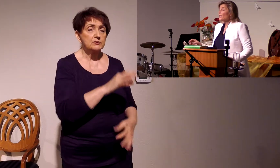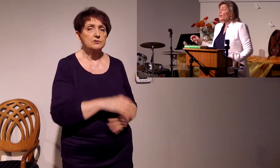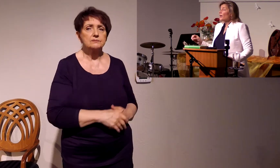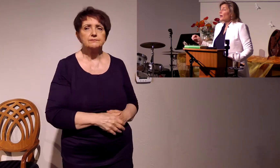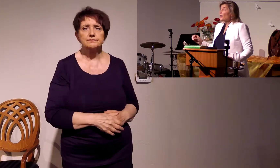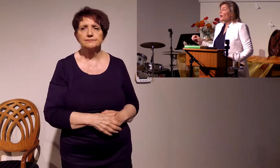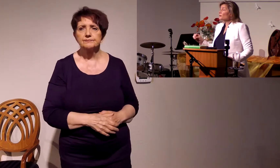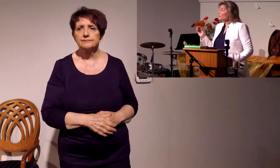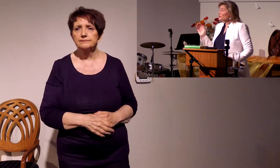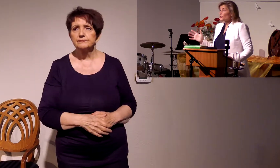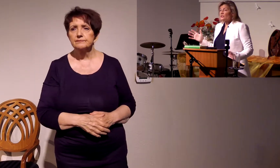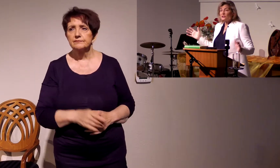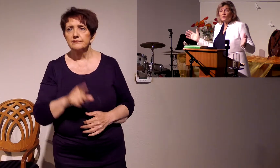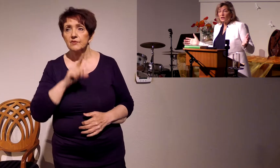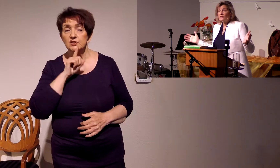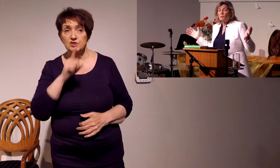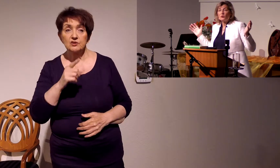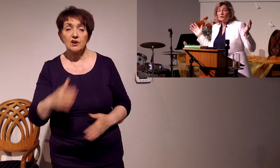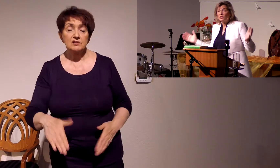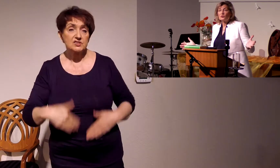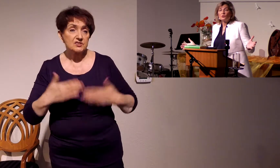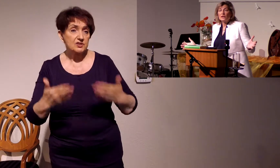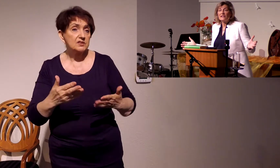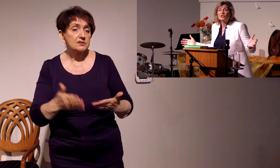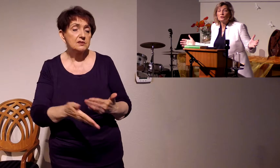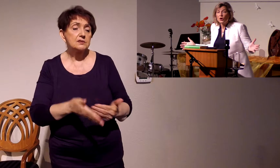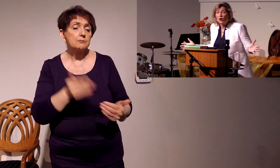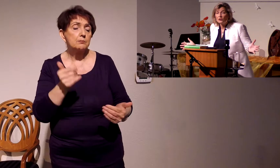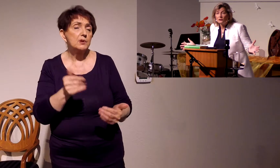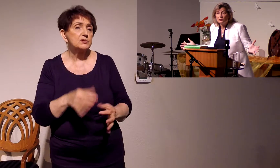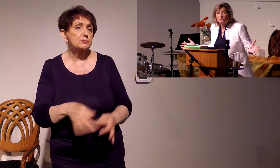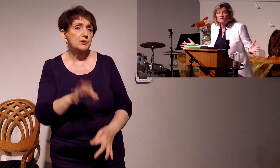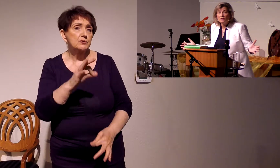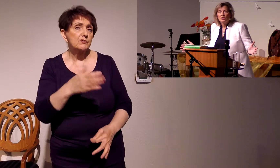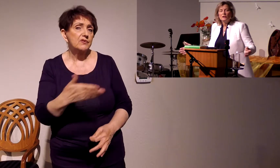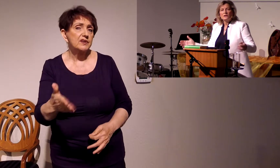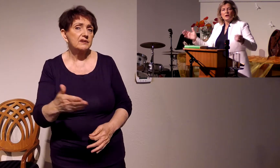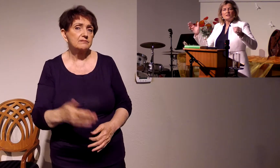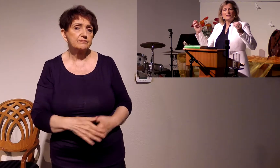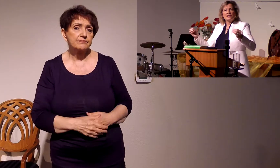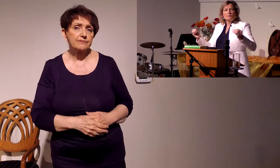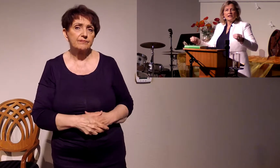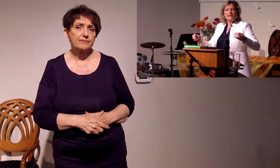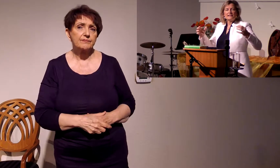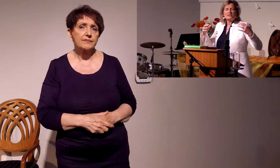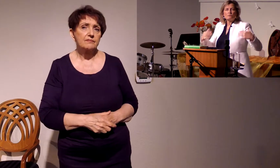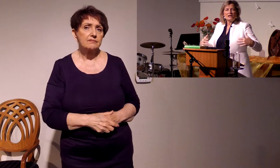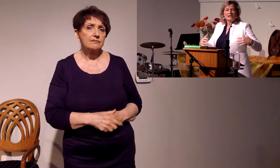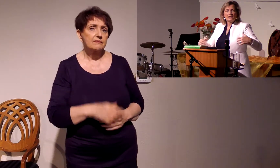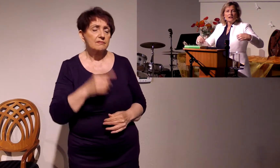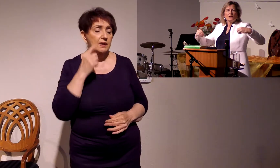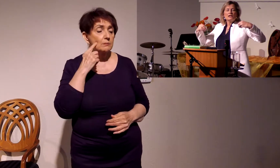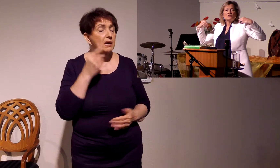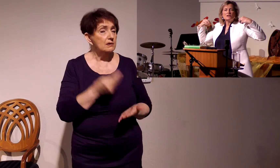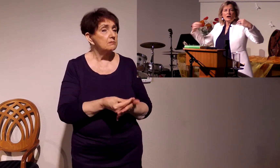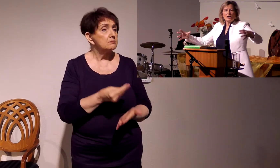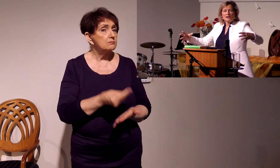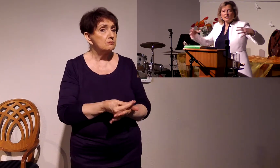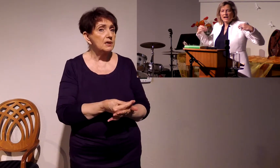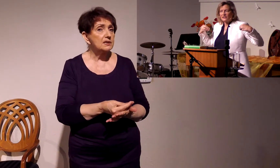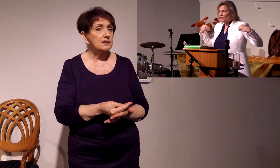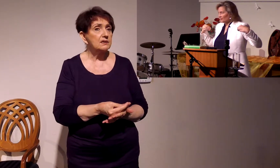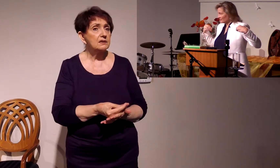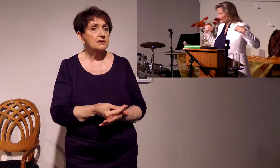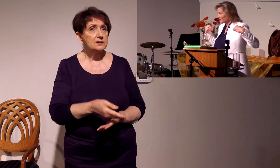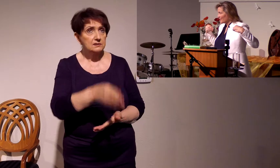fact, I'm going to suggest it's one of the most spiritual things there are. Because think about it, it's money is